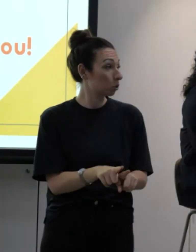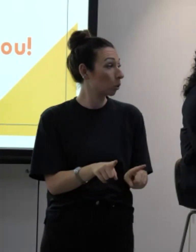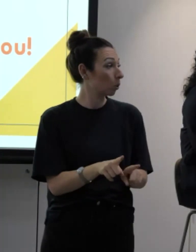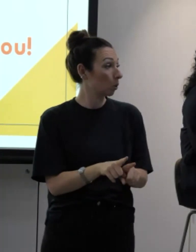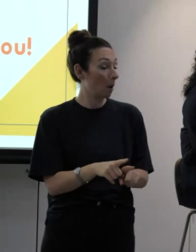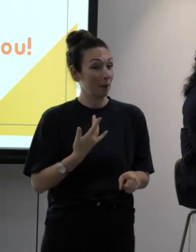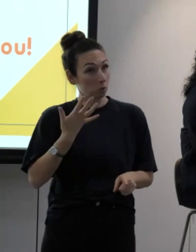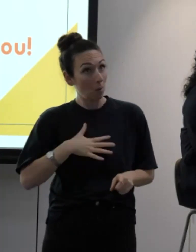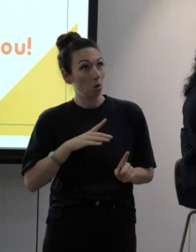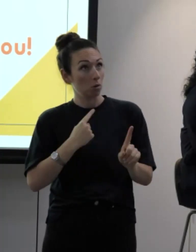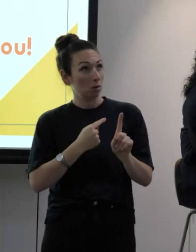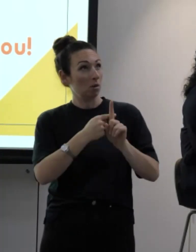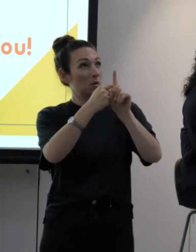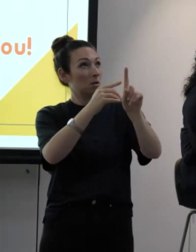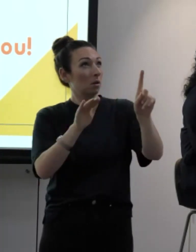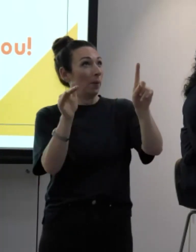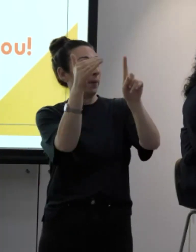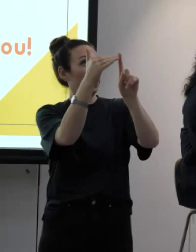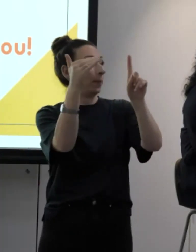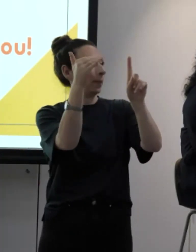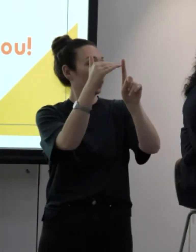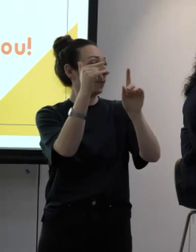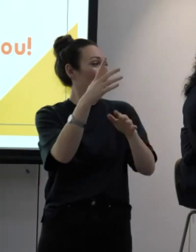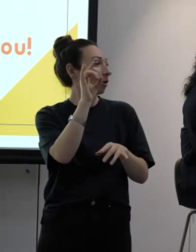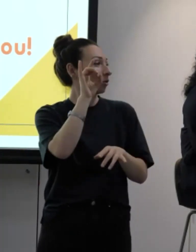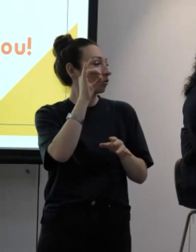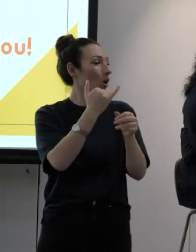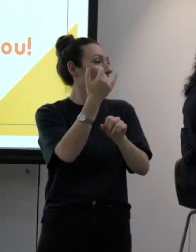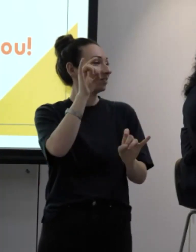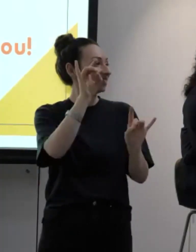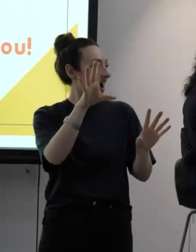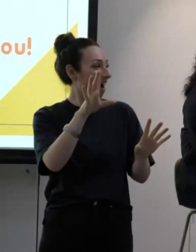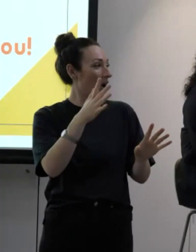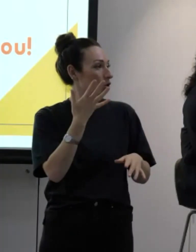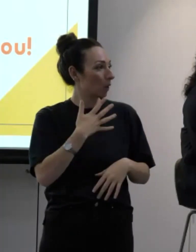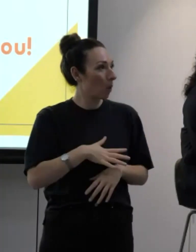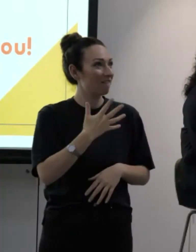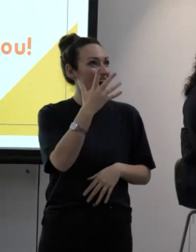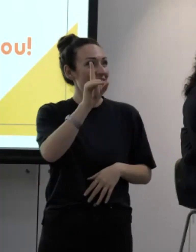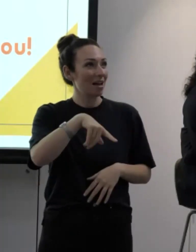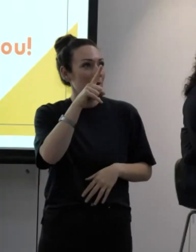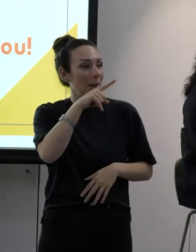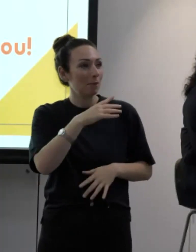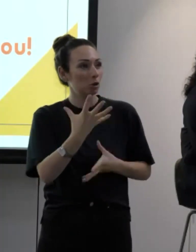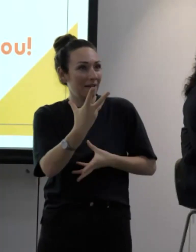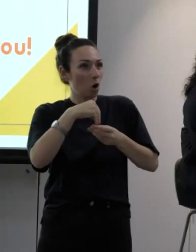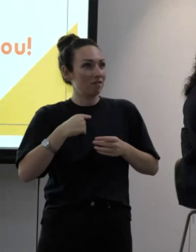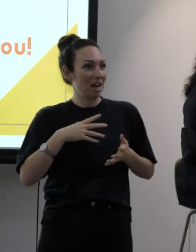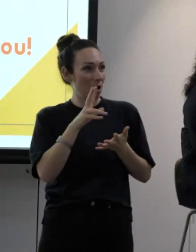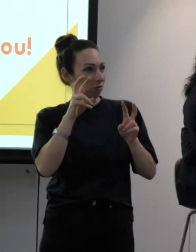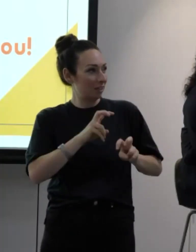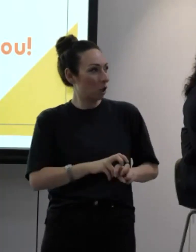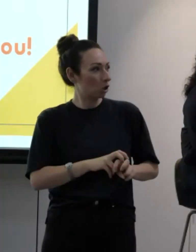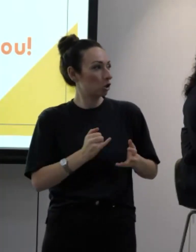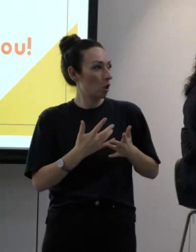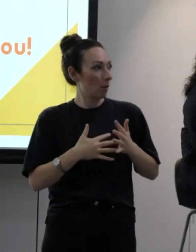gold standard evidence. Do we need a 4-phase RCT on 5,000 people to provide efficacy and evidence for something? Or